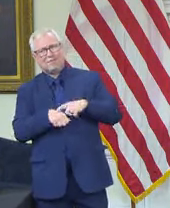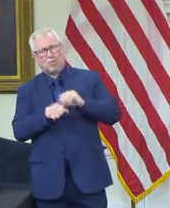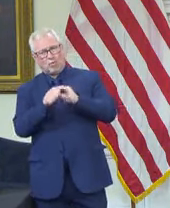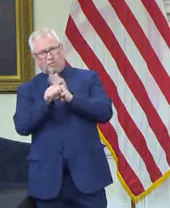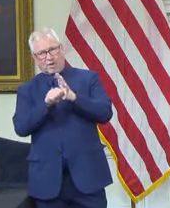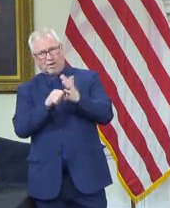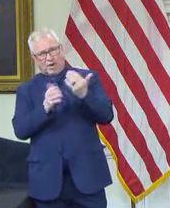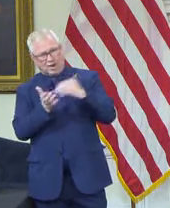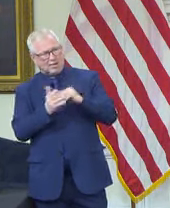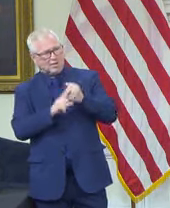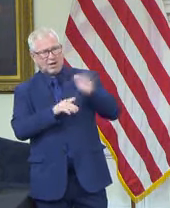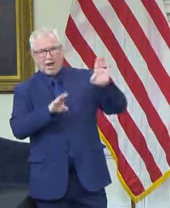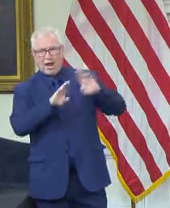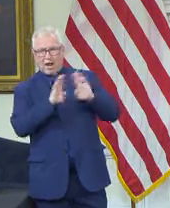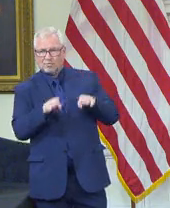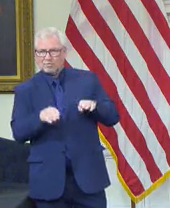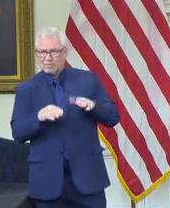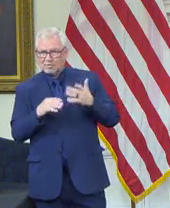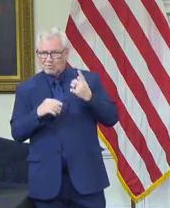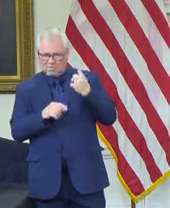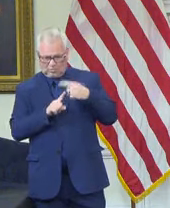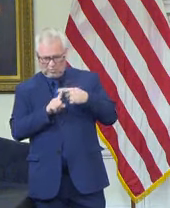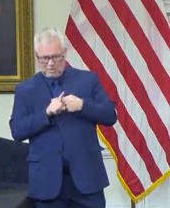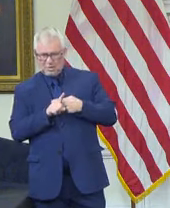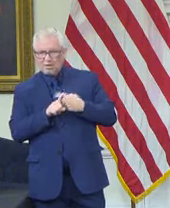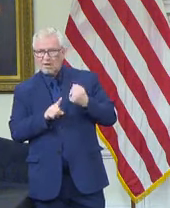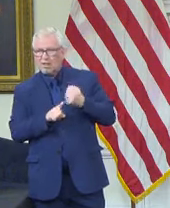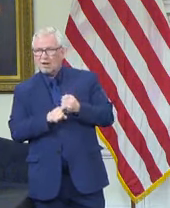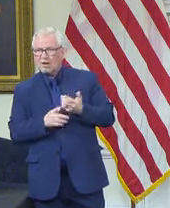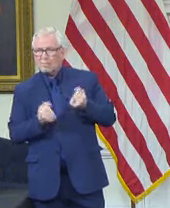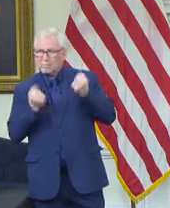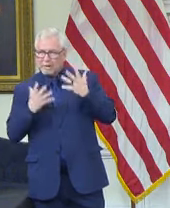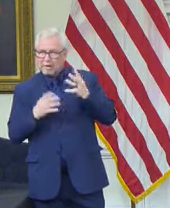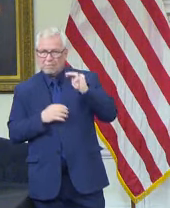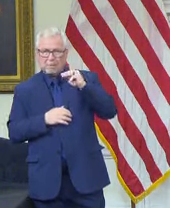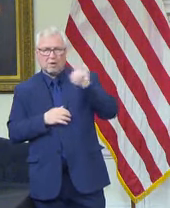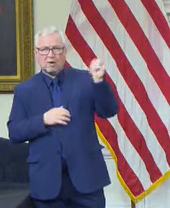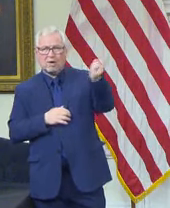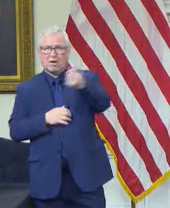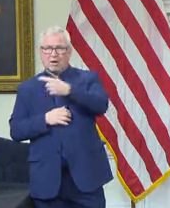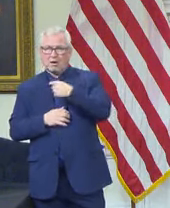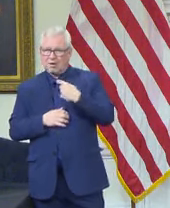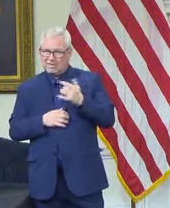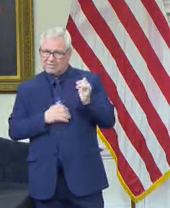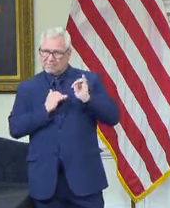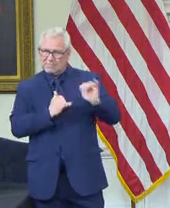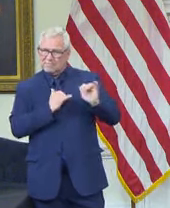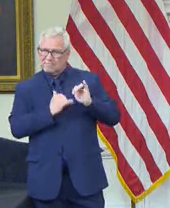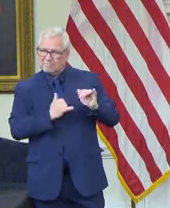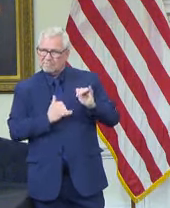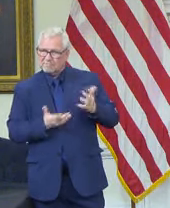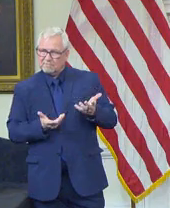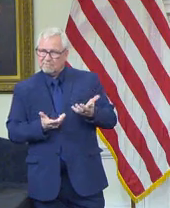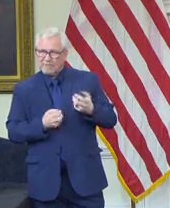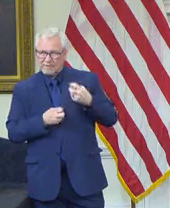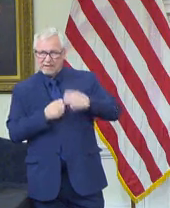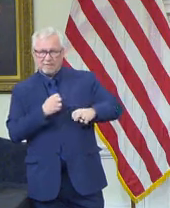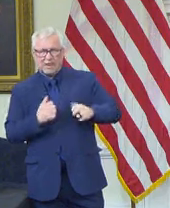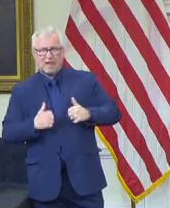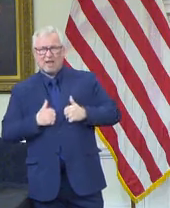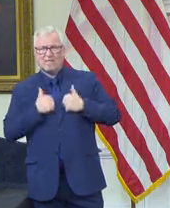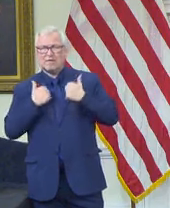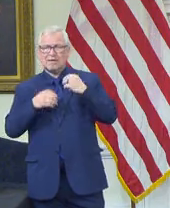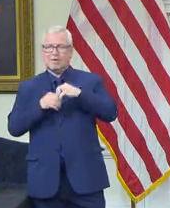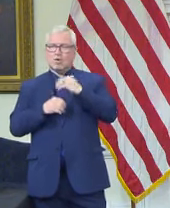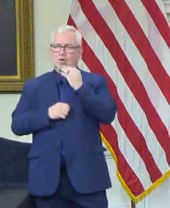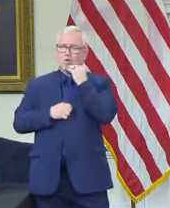than a month. That's been a reality for a lot of Yes. families for the last 2 years. It's particularly tough to live in the same home with other people who